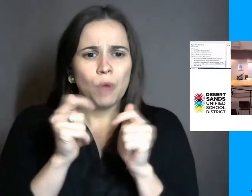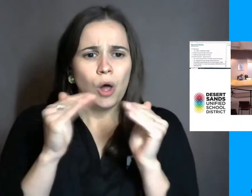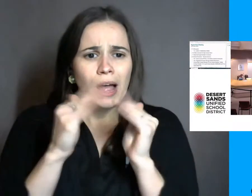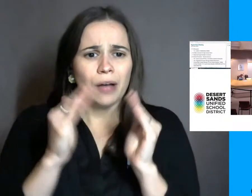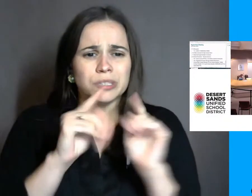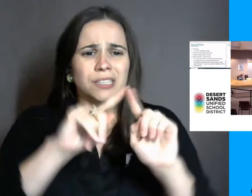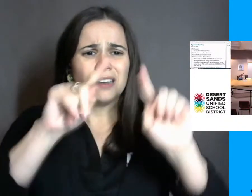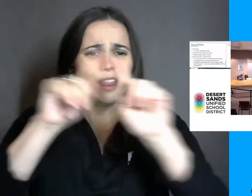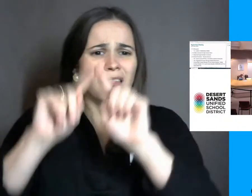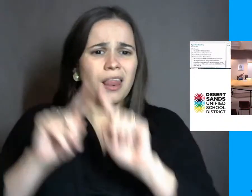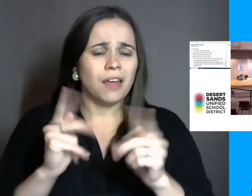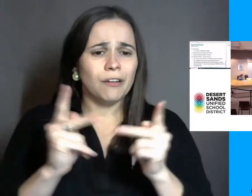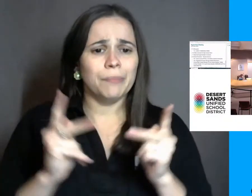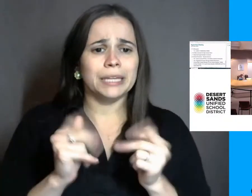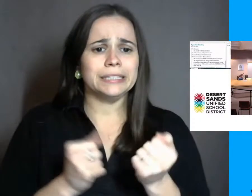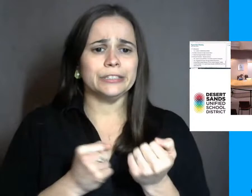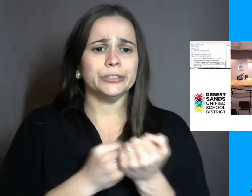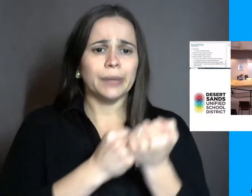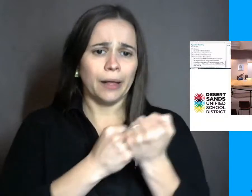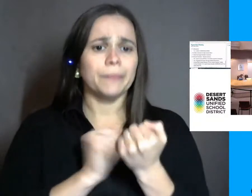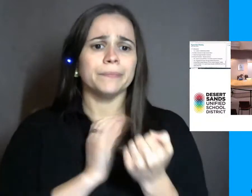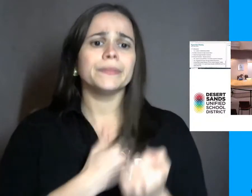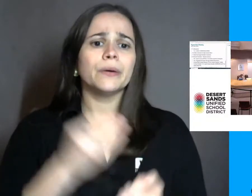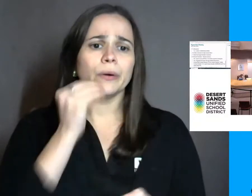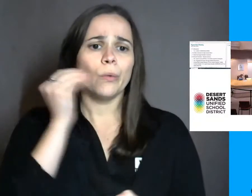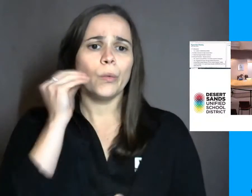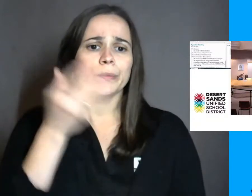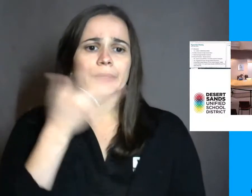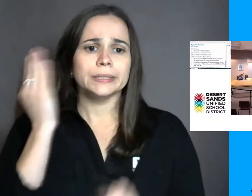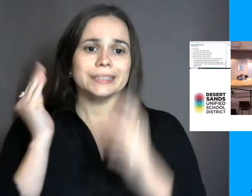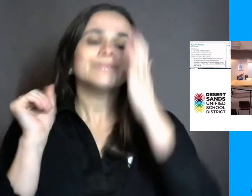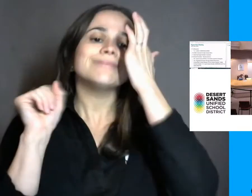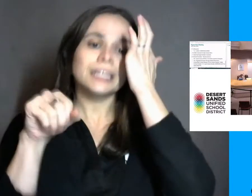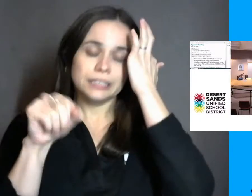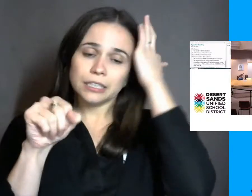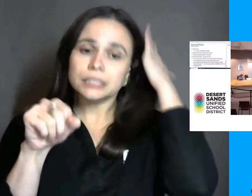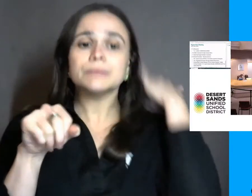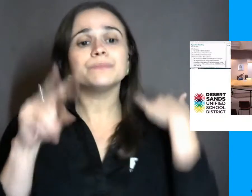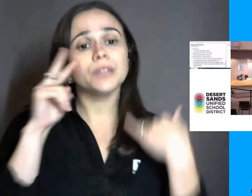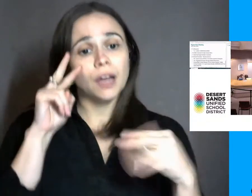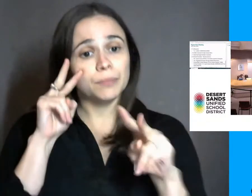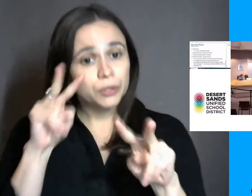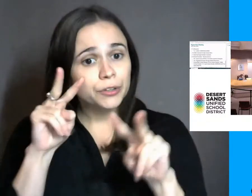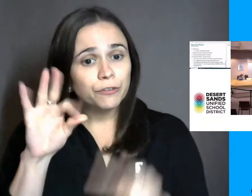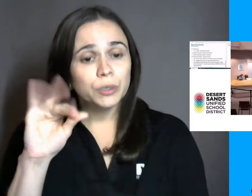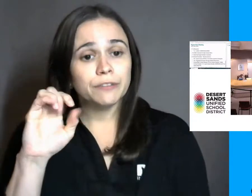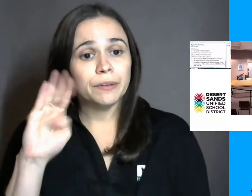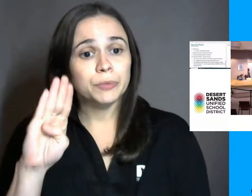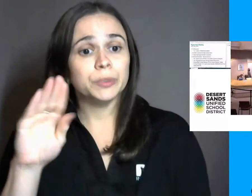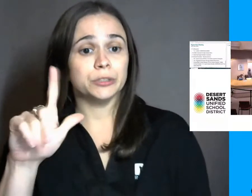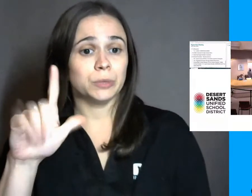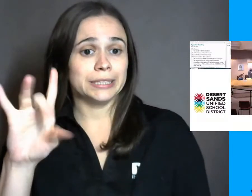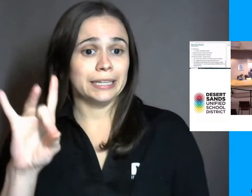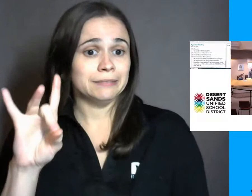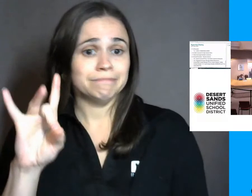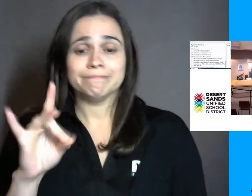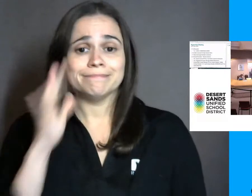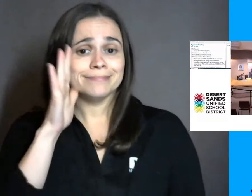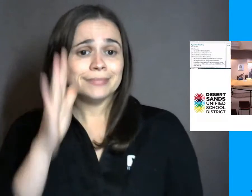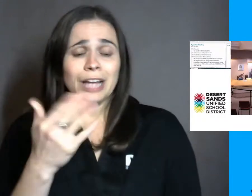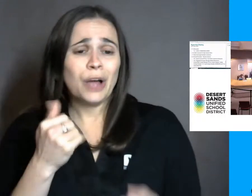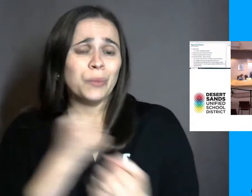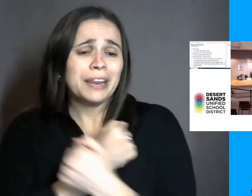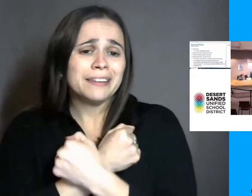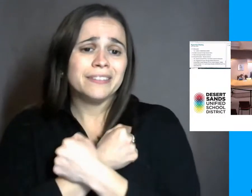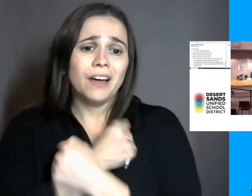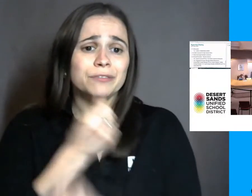people. And yes, I am looking forward to February 28th, and I would love for us to get rid of these masks. It would be